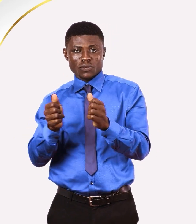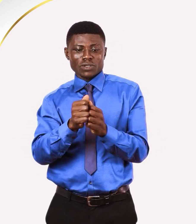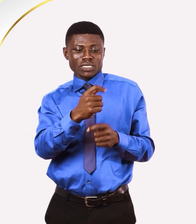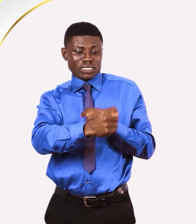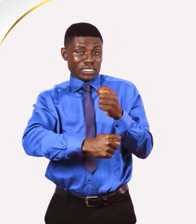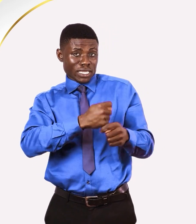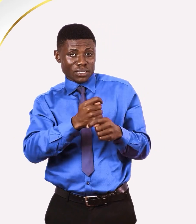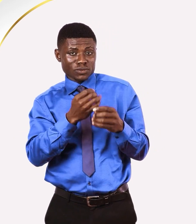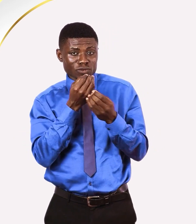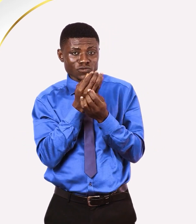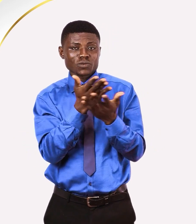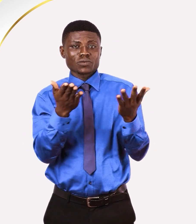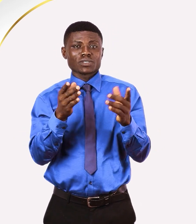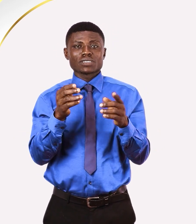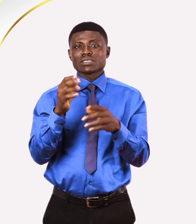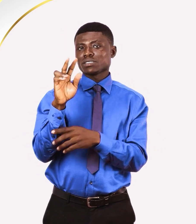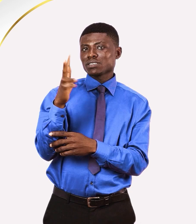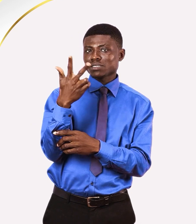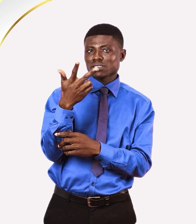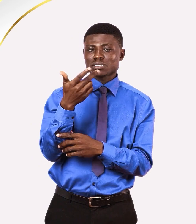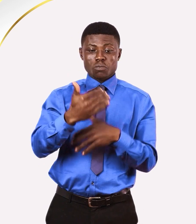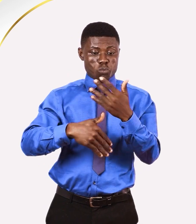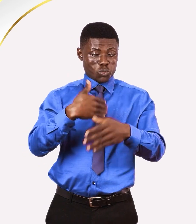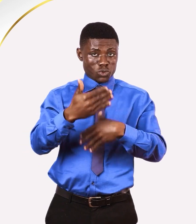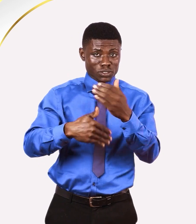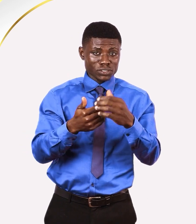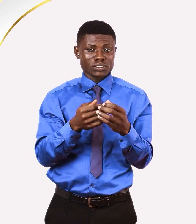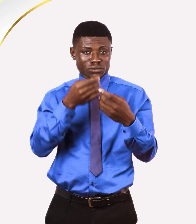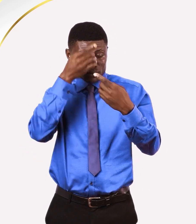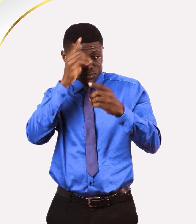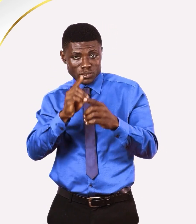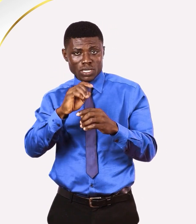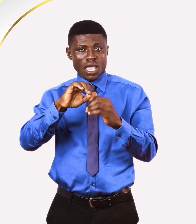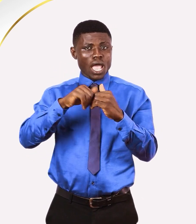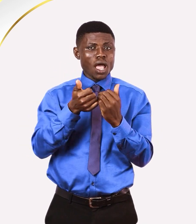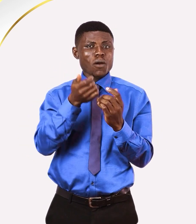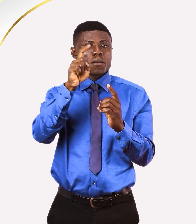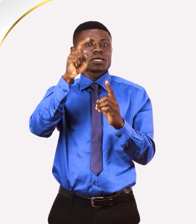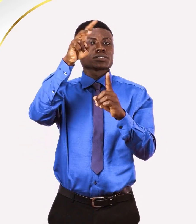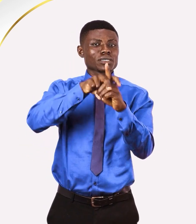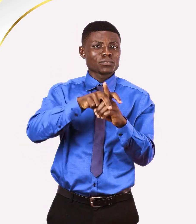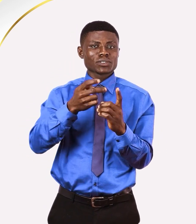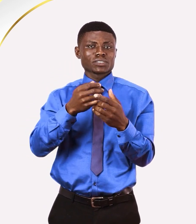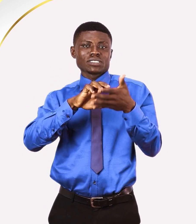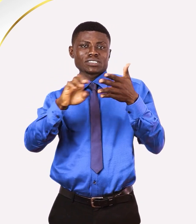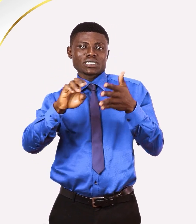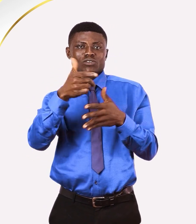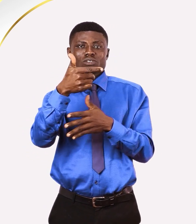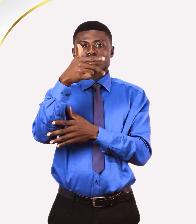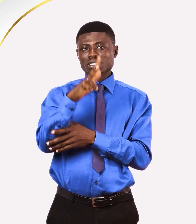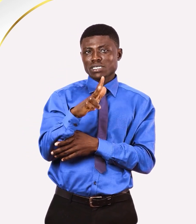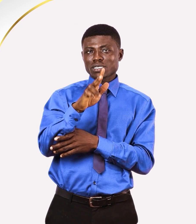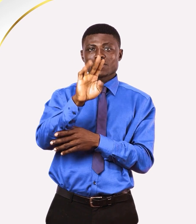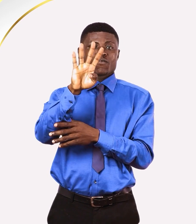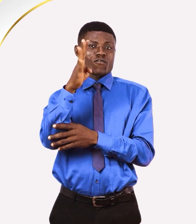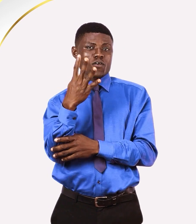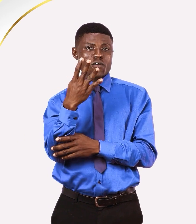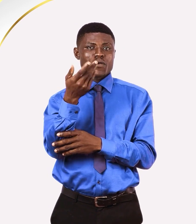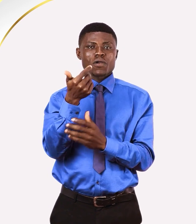and types of information. 3. Processing and decision on application, Section